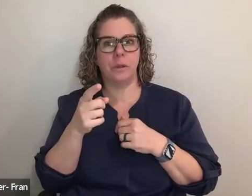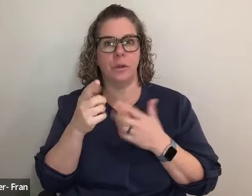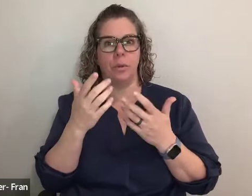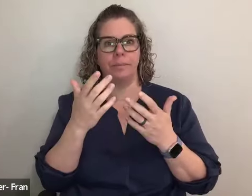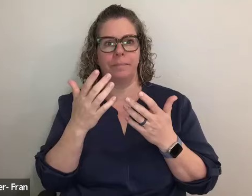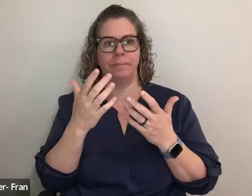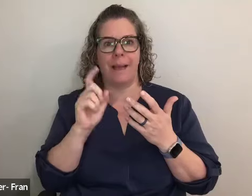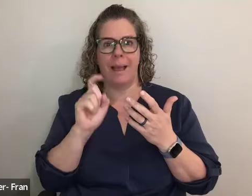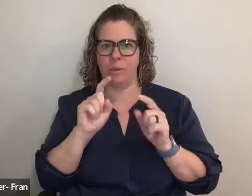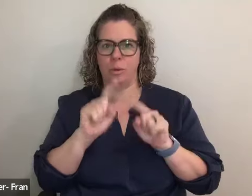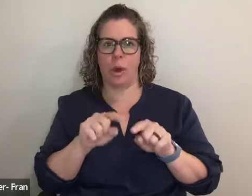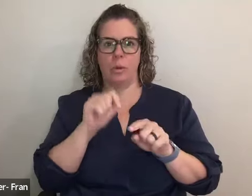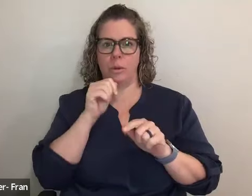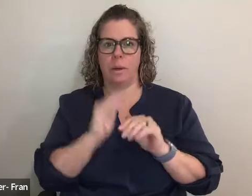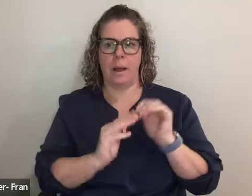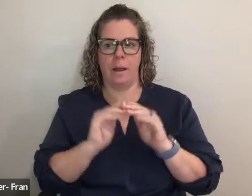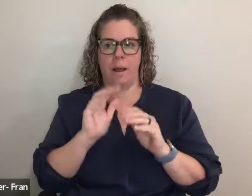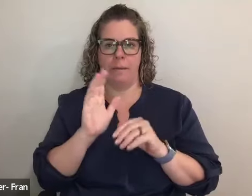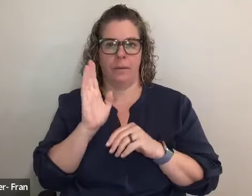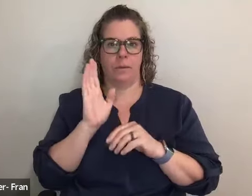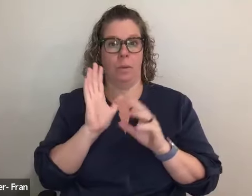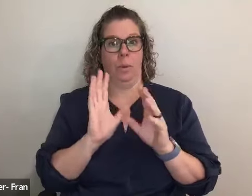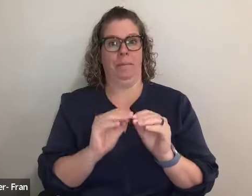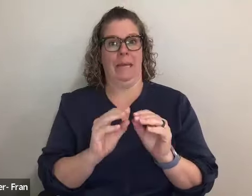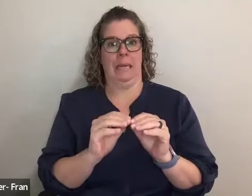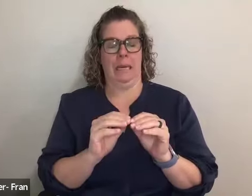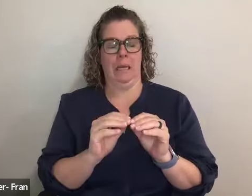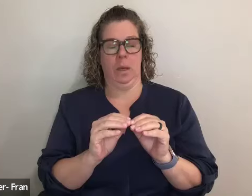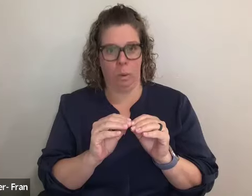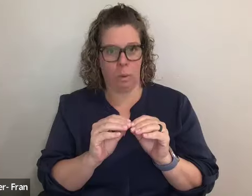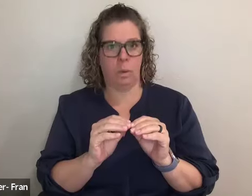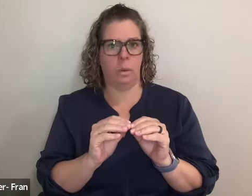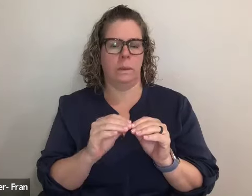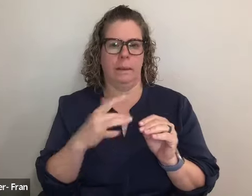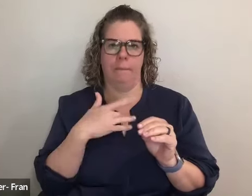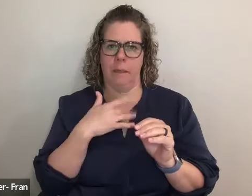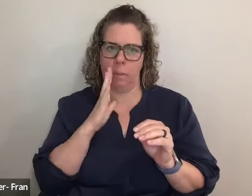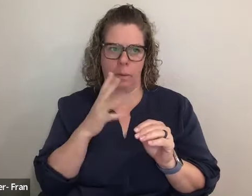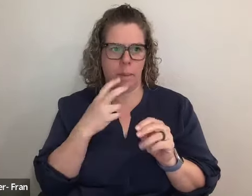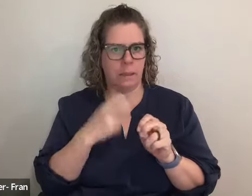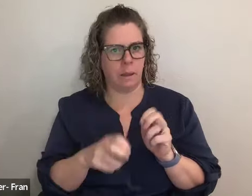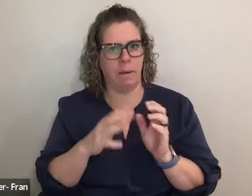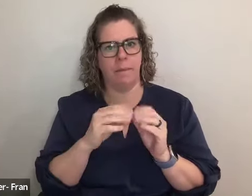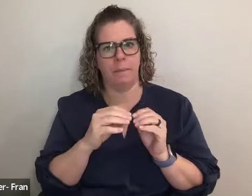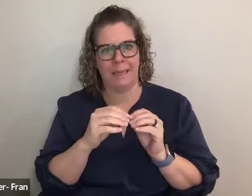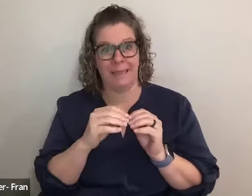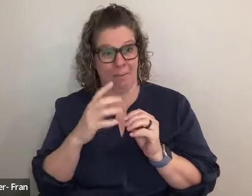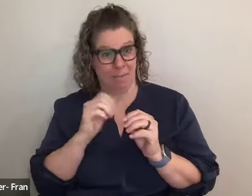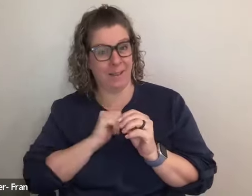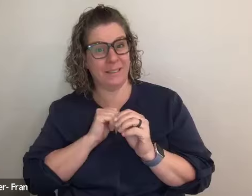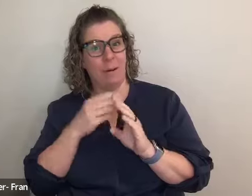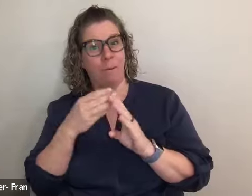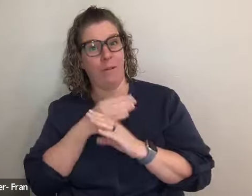meeting. Like the first time I did this crumb presentation, I did my resource for about 10 minutes, imagining it so that I could